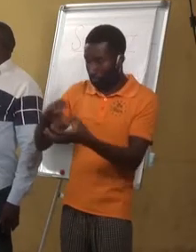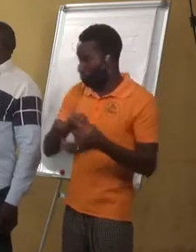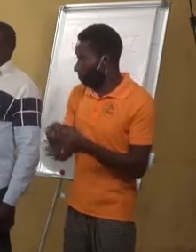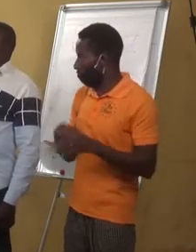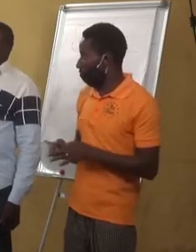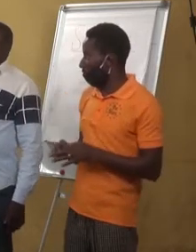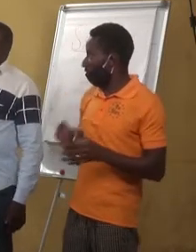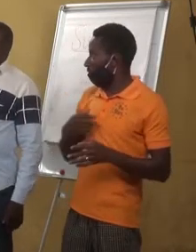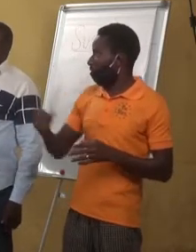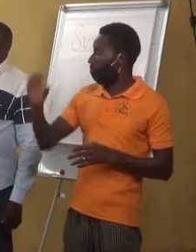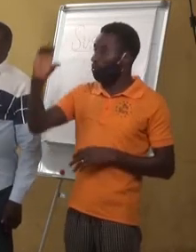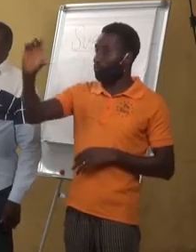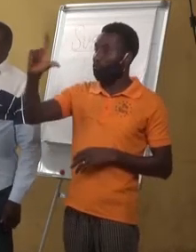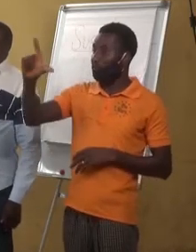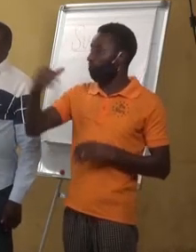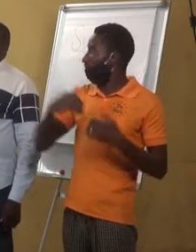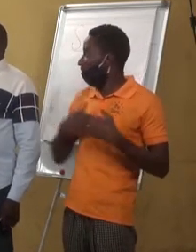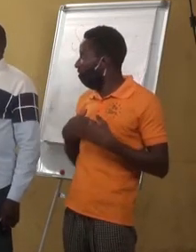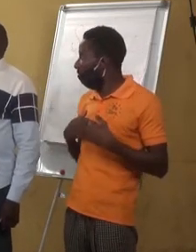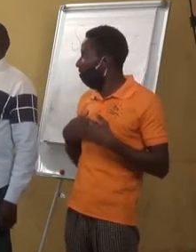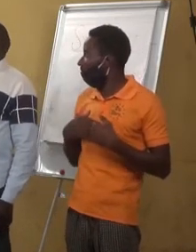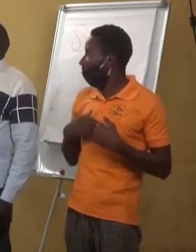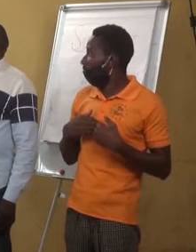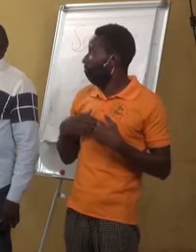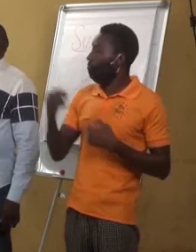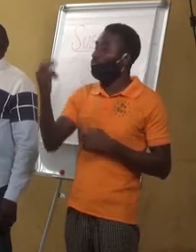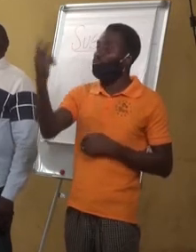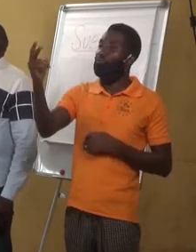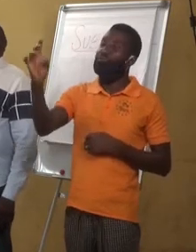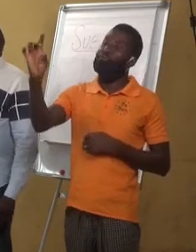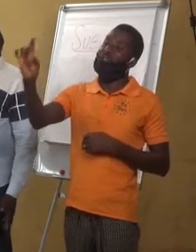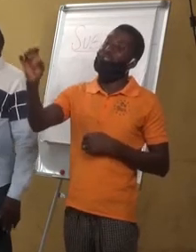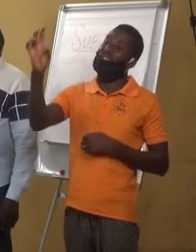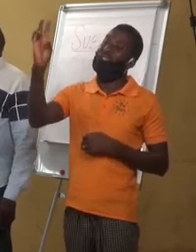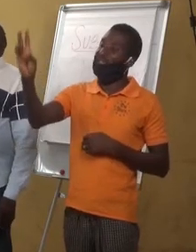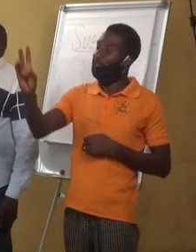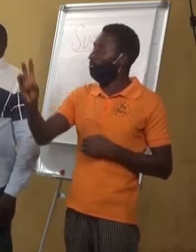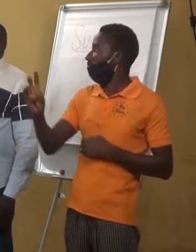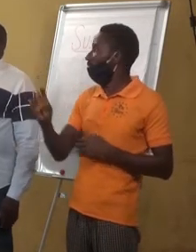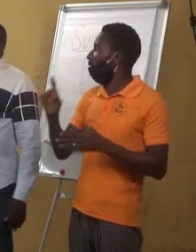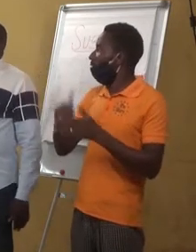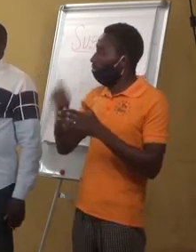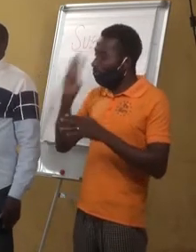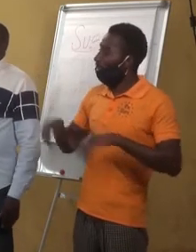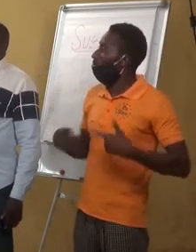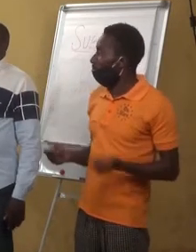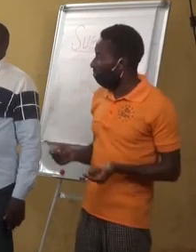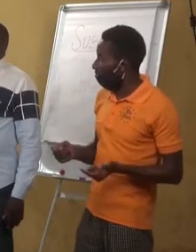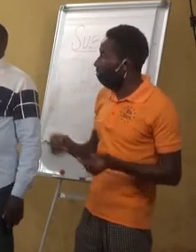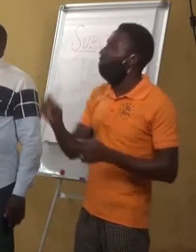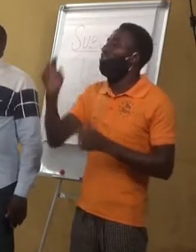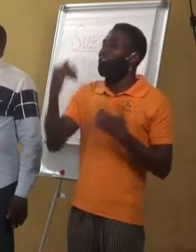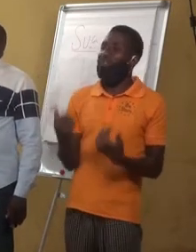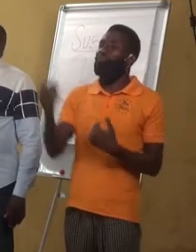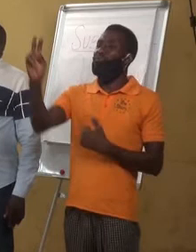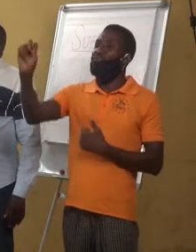chlorine has an electronic configuration of 287. What will happen? Sodium, having